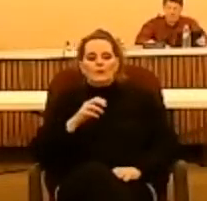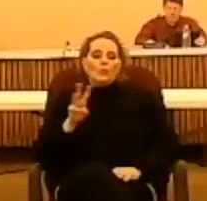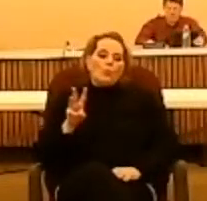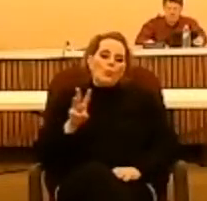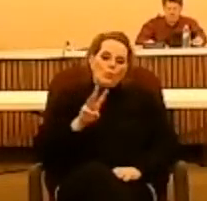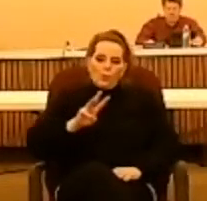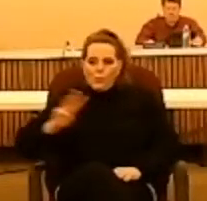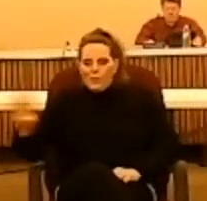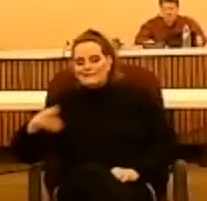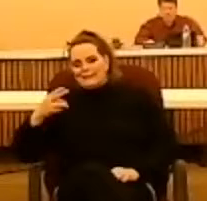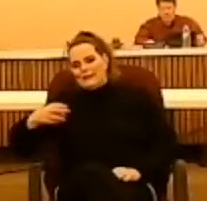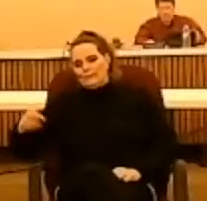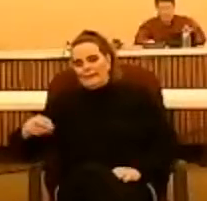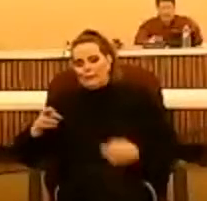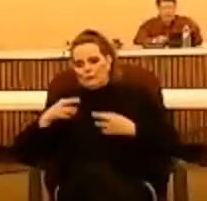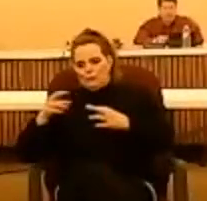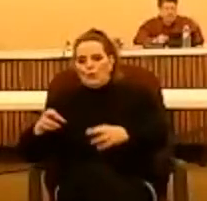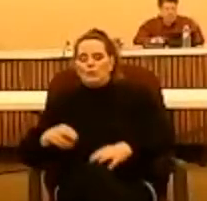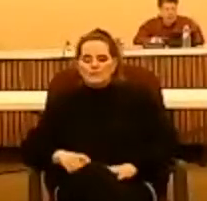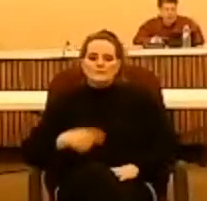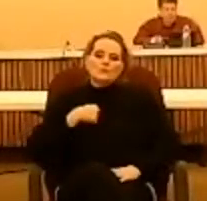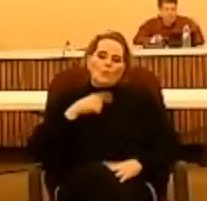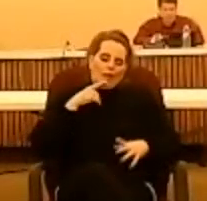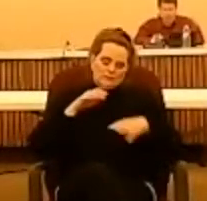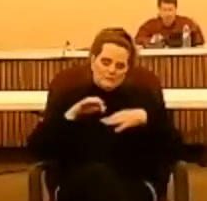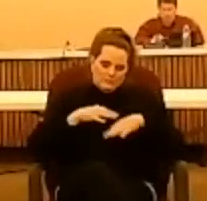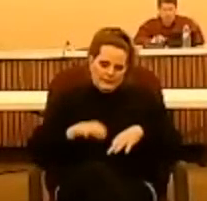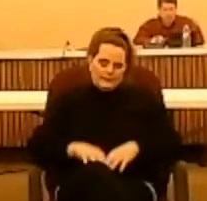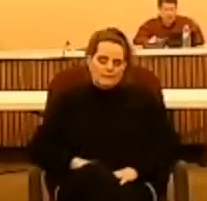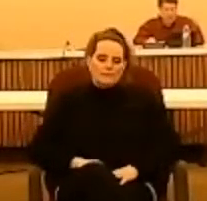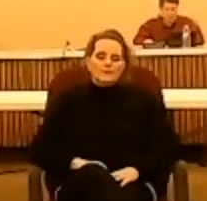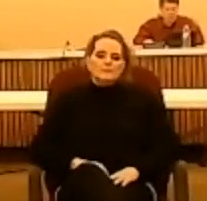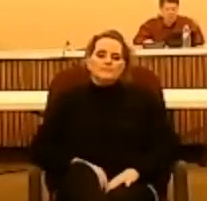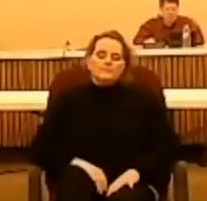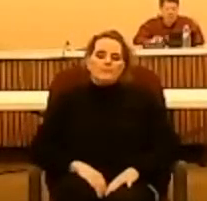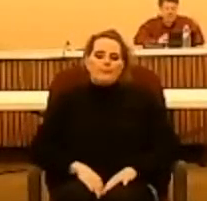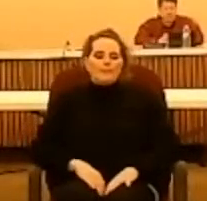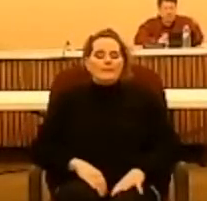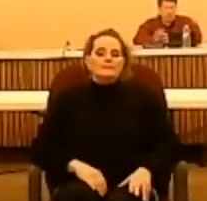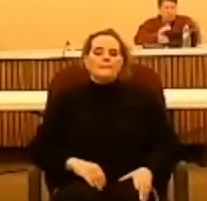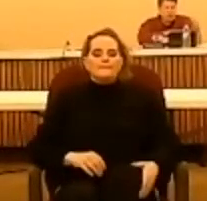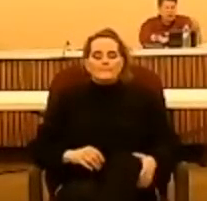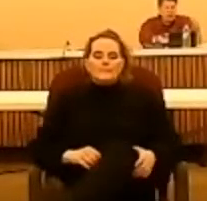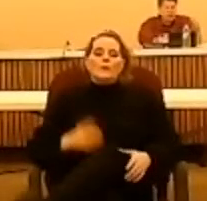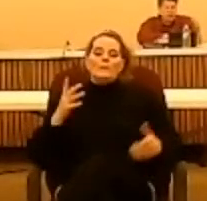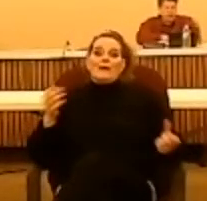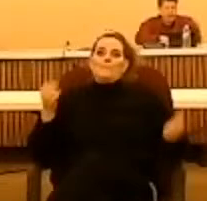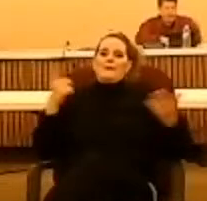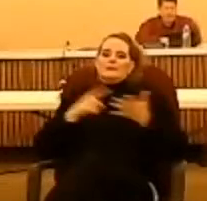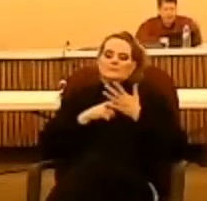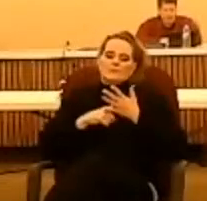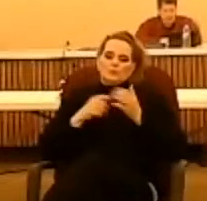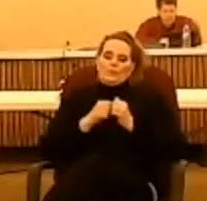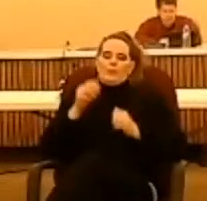So to give a full updates as we've been going along. So we've had a lot of discussions with the county.